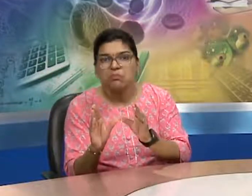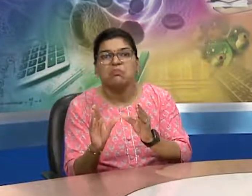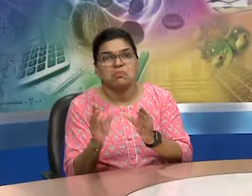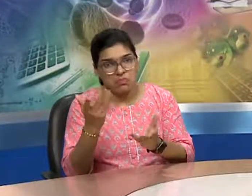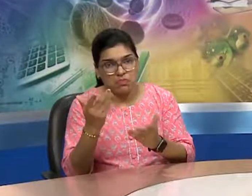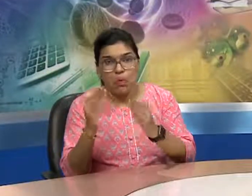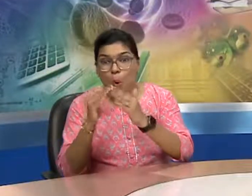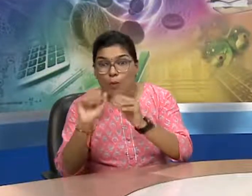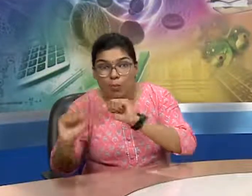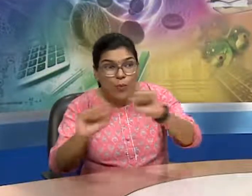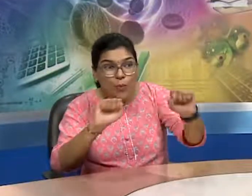displaced.